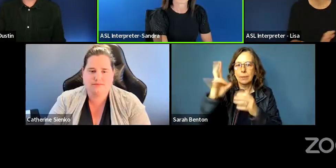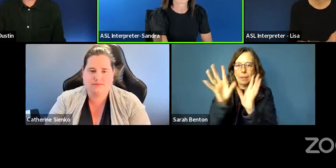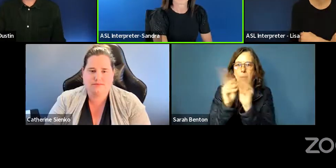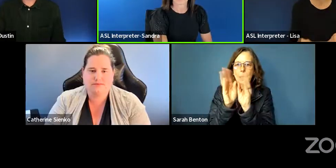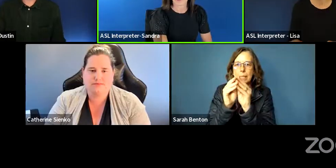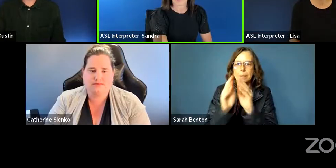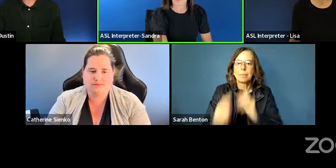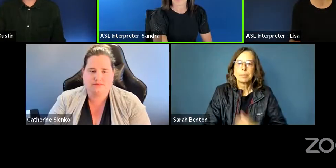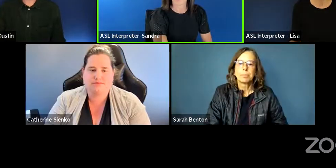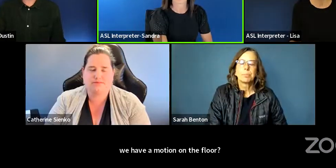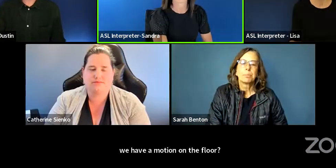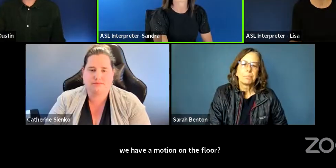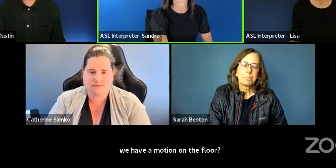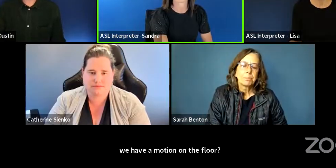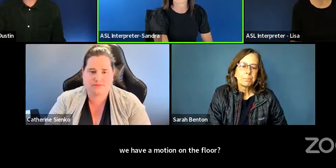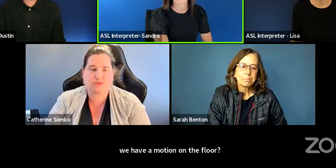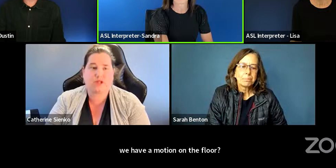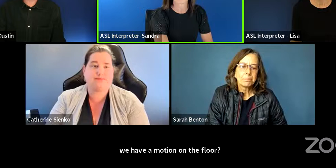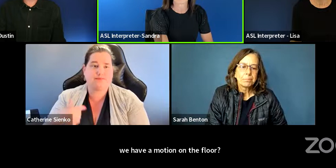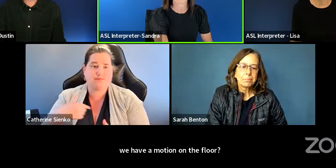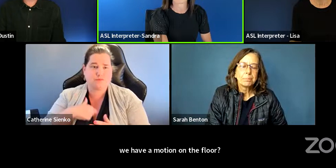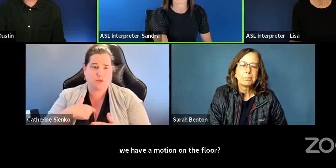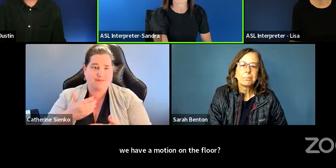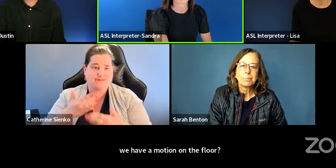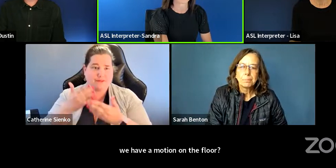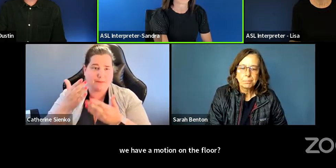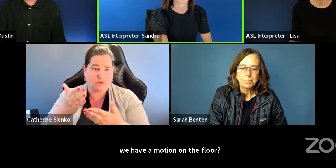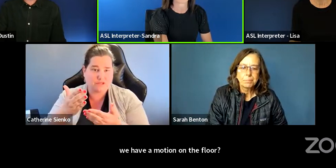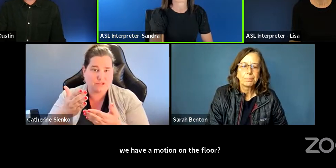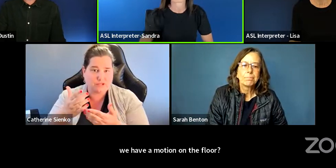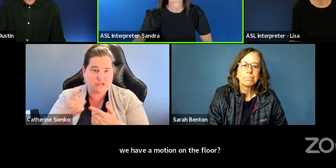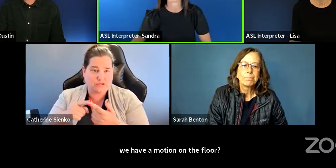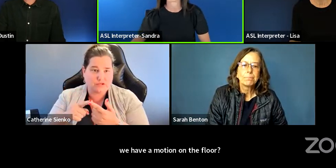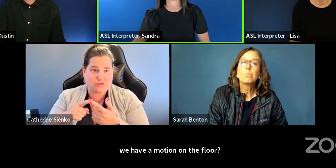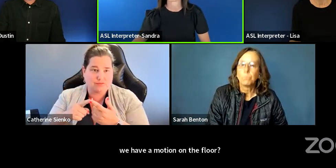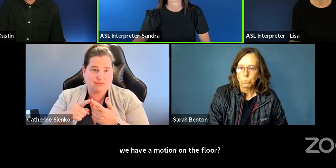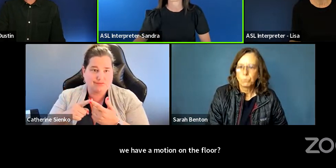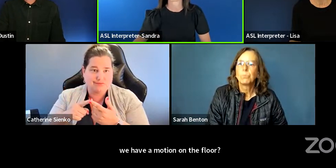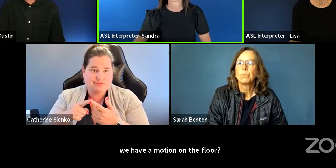I move we accept the August 17th minutes as written.